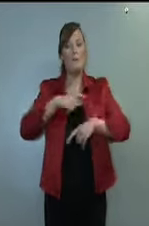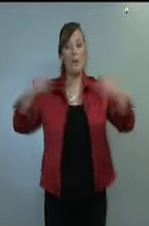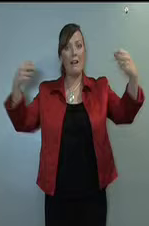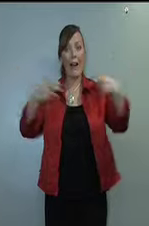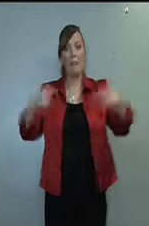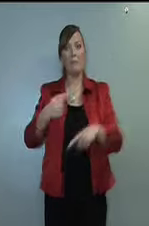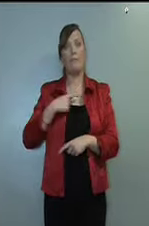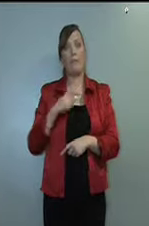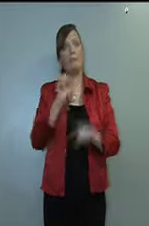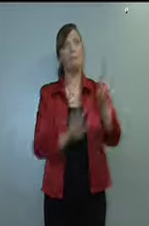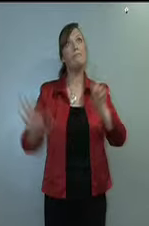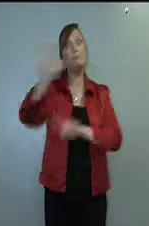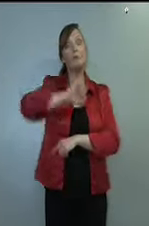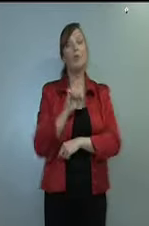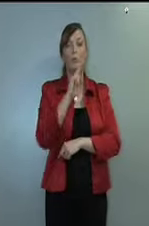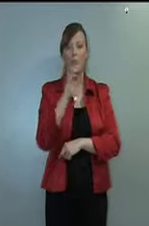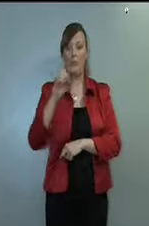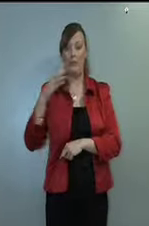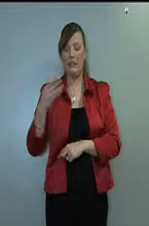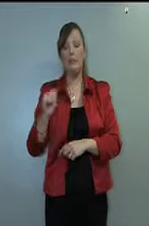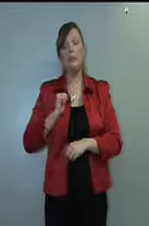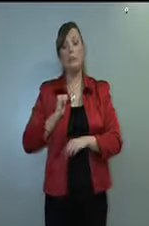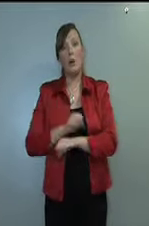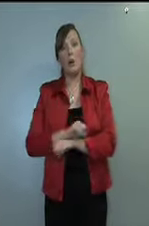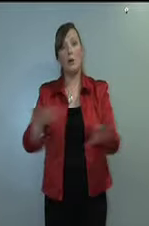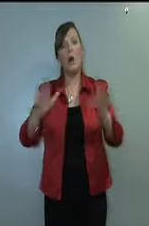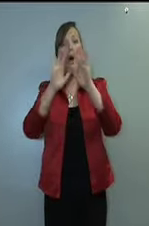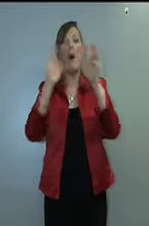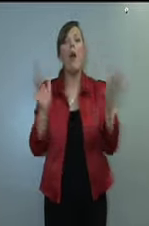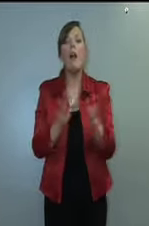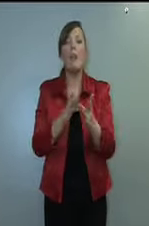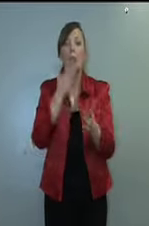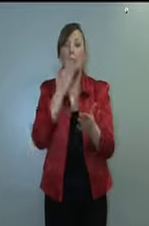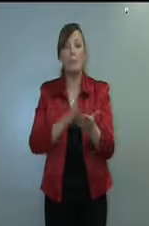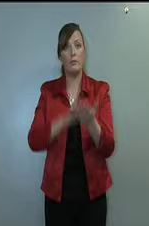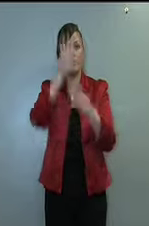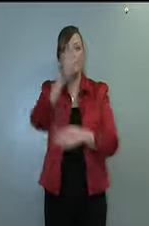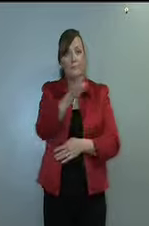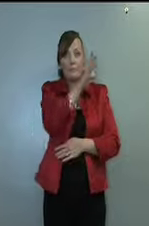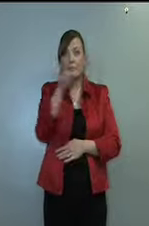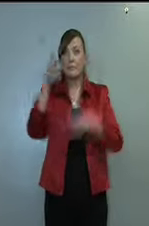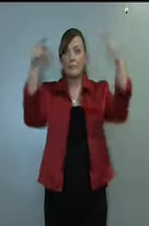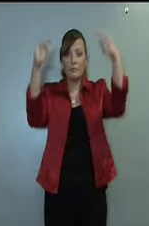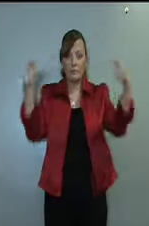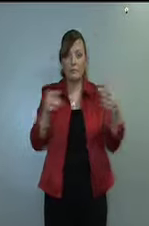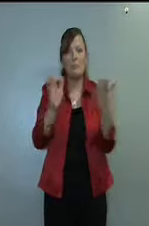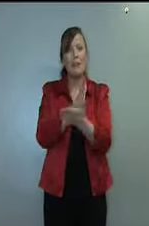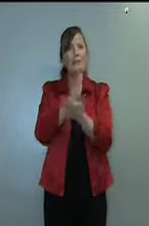captioning units for Scotland in 2009 and are about to launch an online booking and clash diary